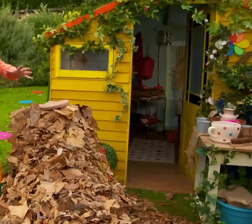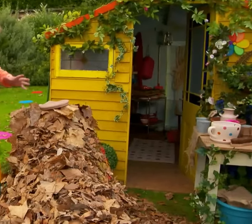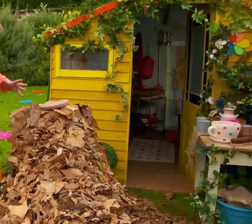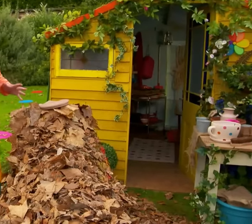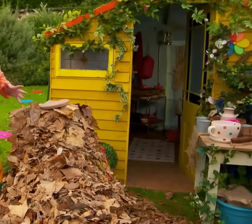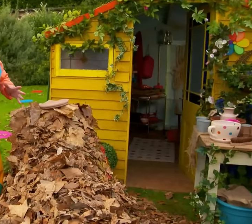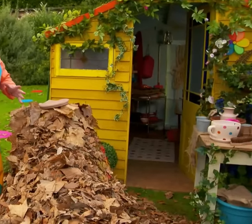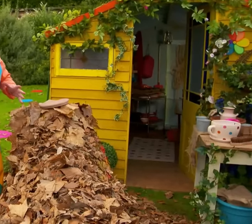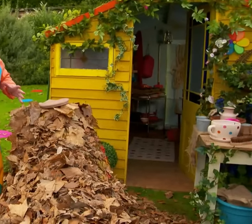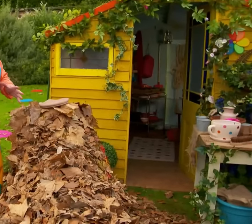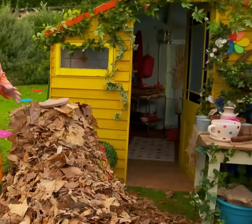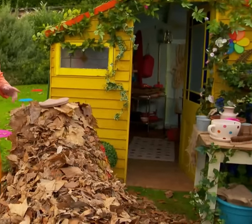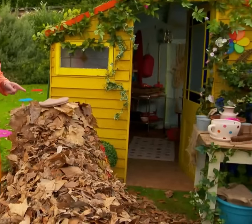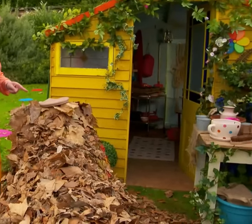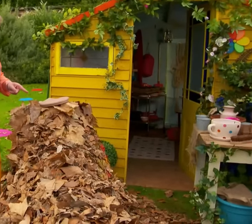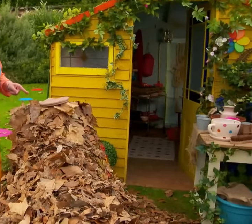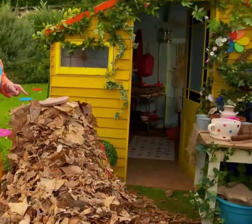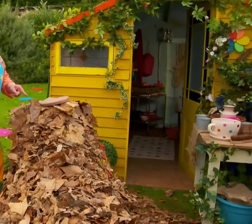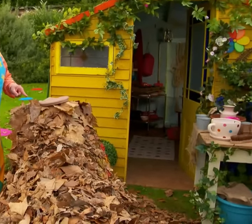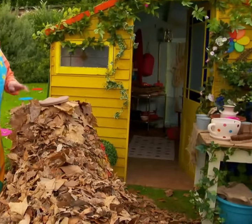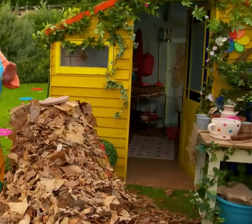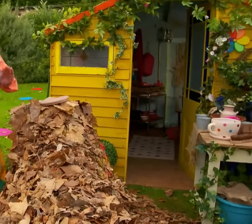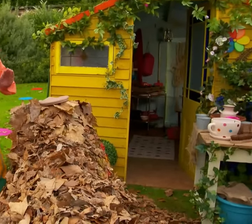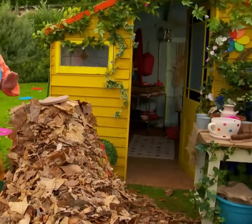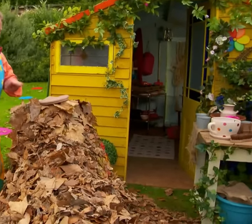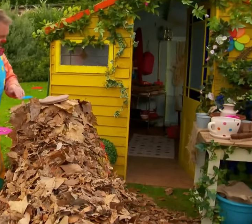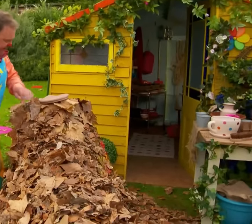Hey. What? Wait.